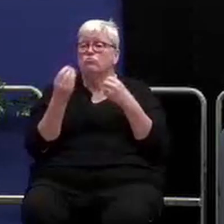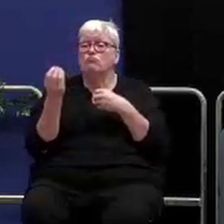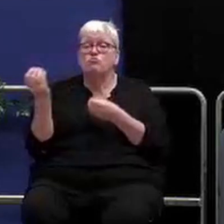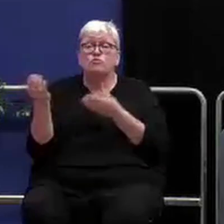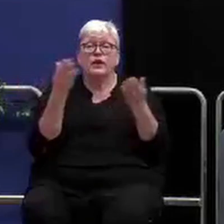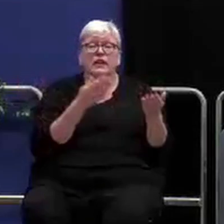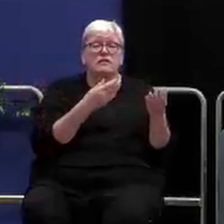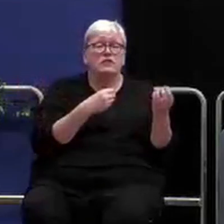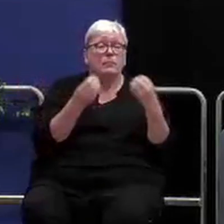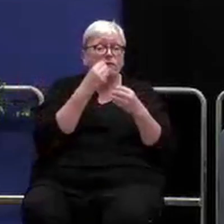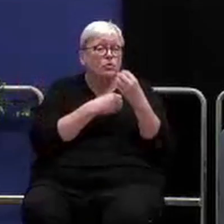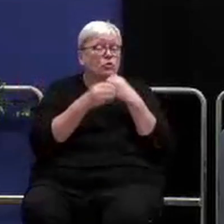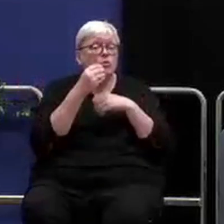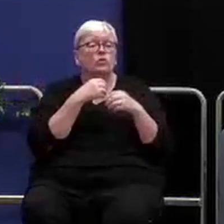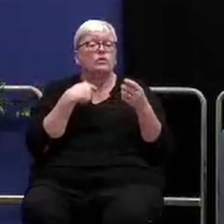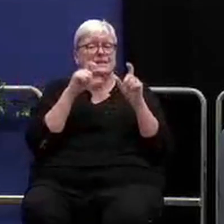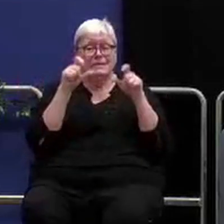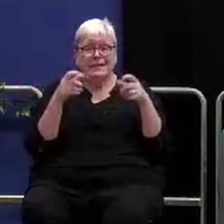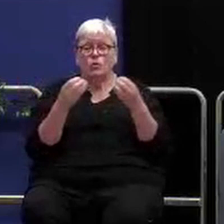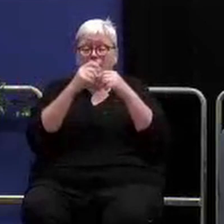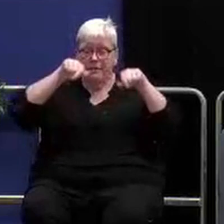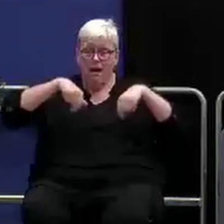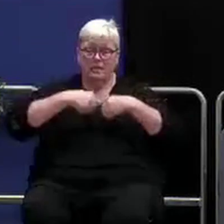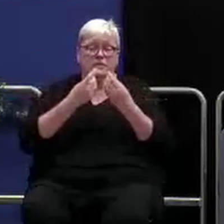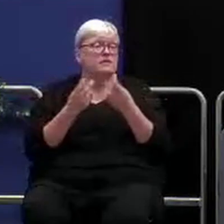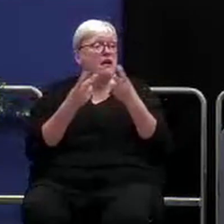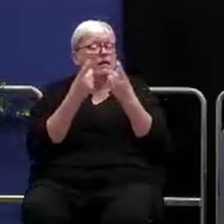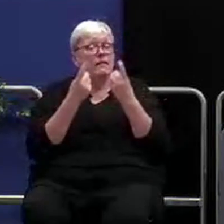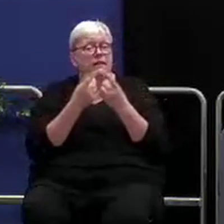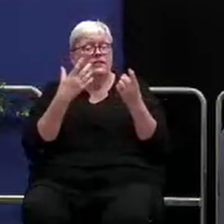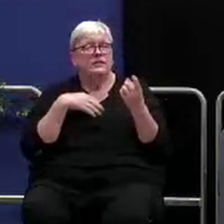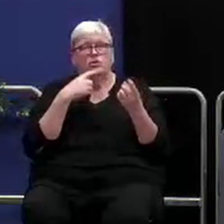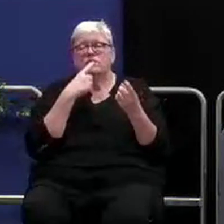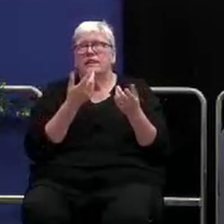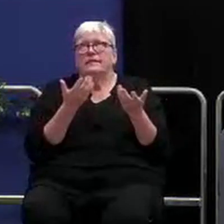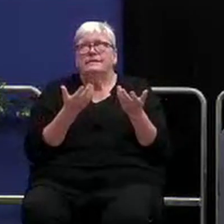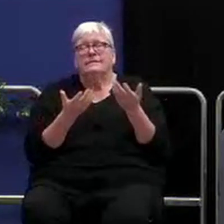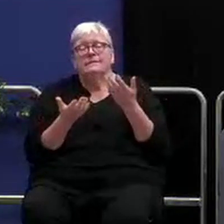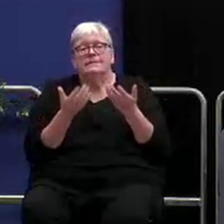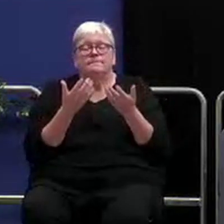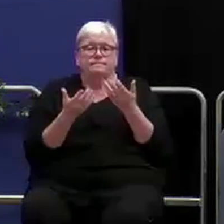So stay with us. What else did I want? Do I need to say?